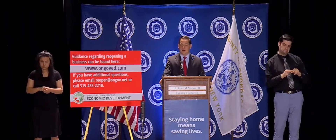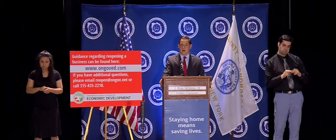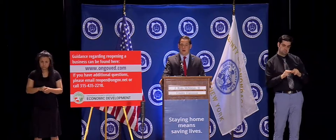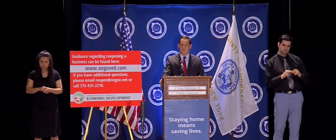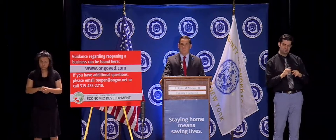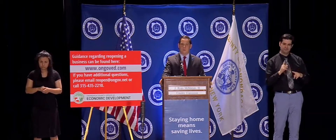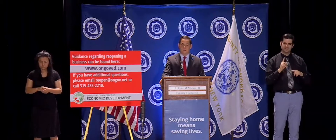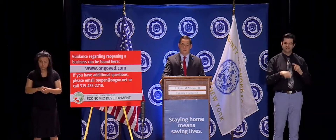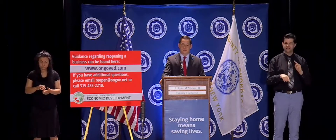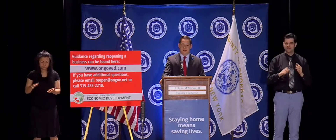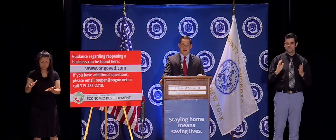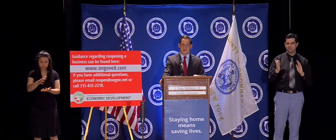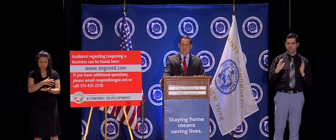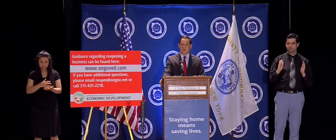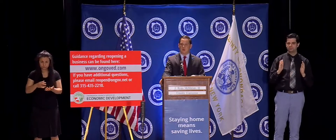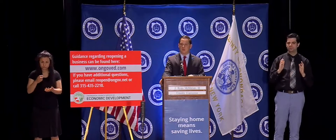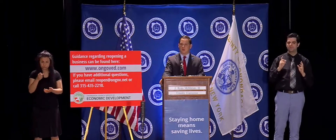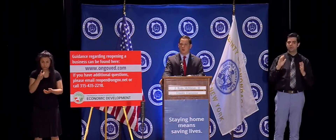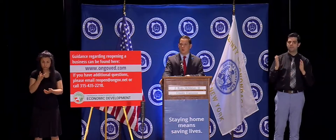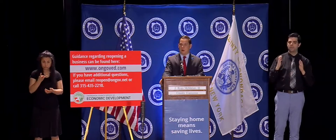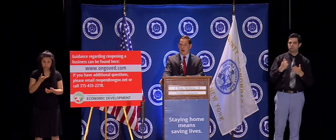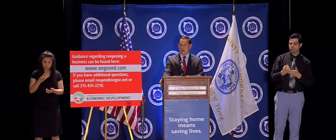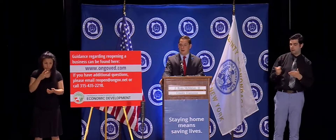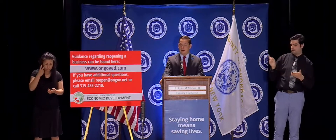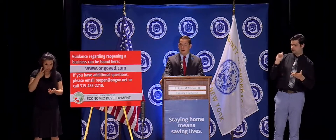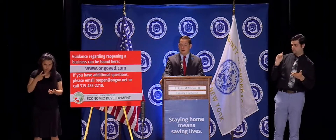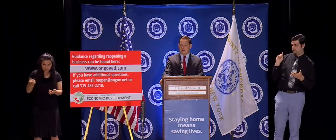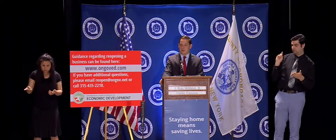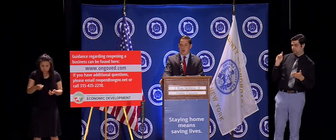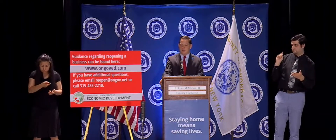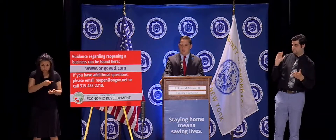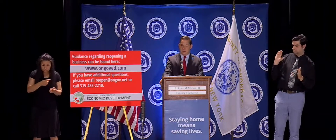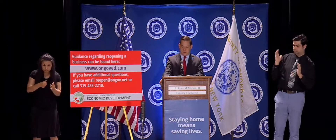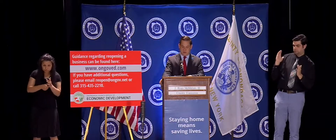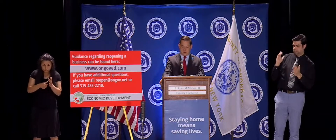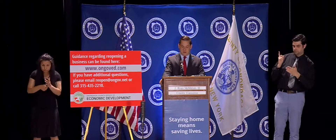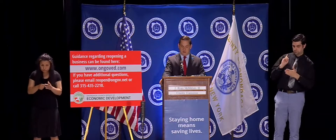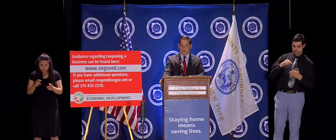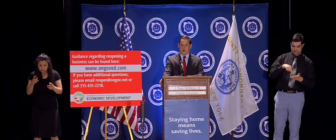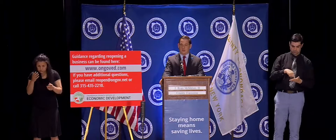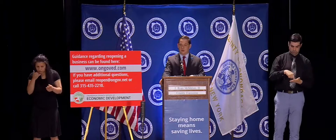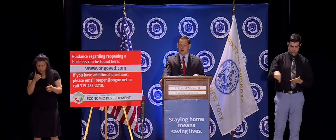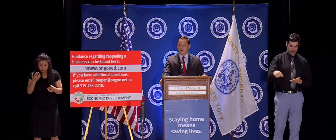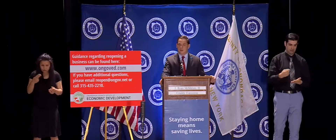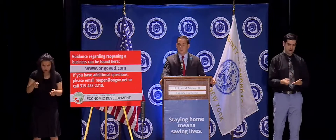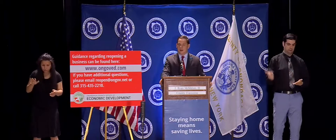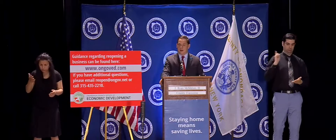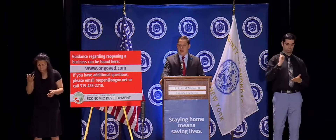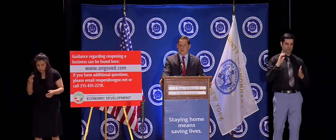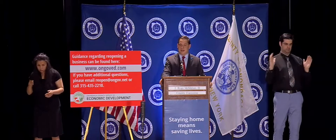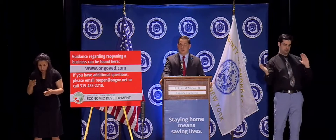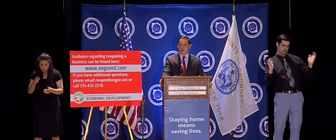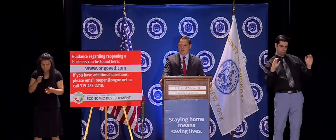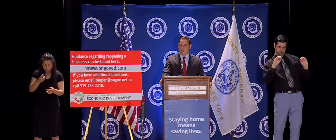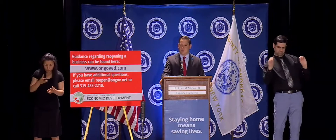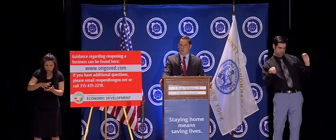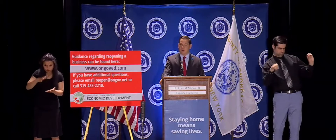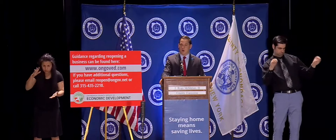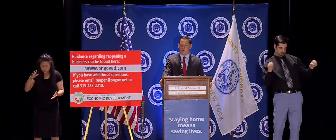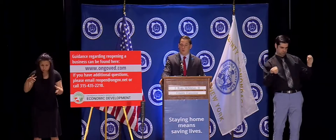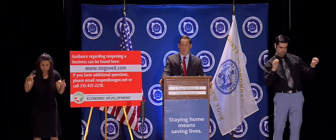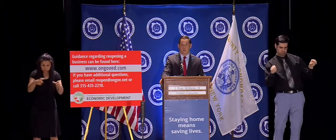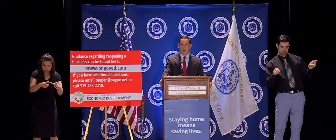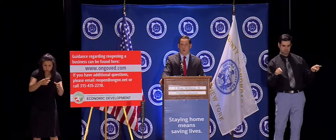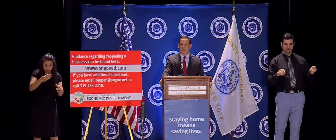seeing. Does the data tell you a story why this is happening? Is it clustered? In our contact tracing, we